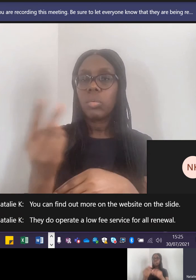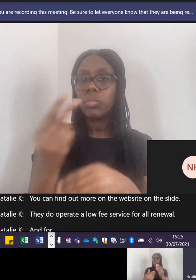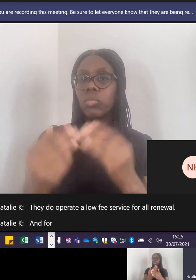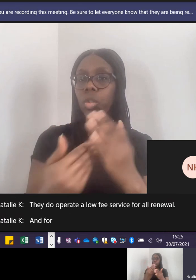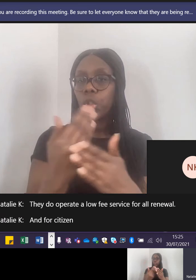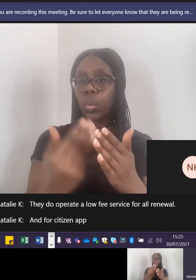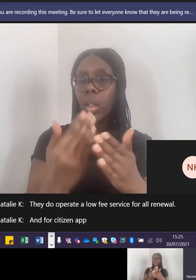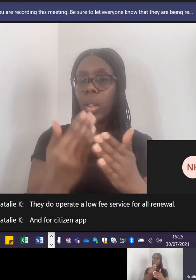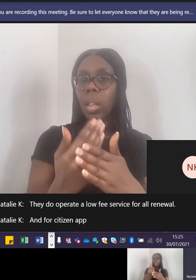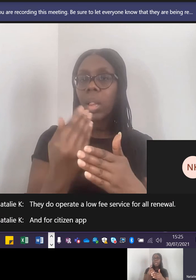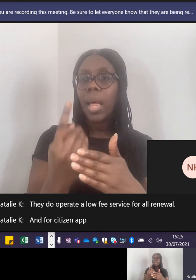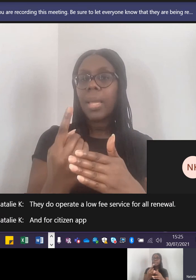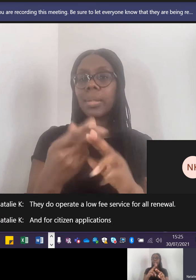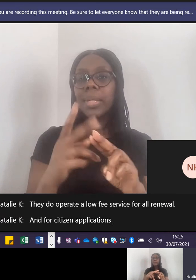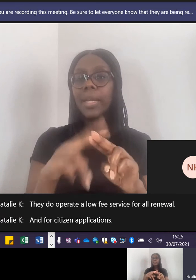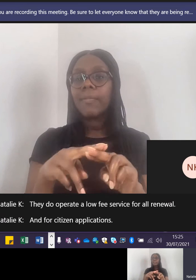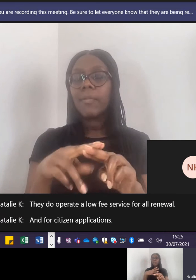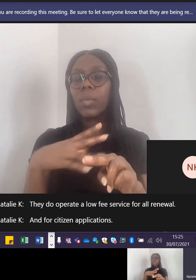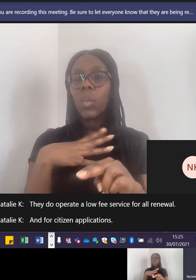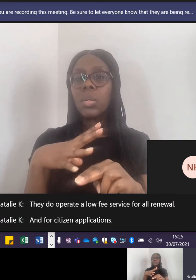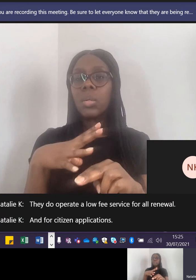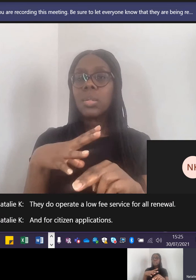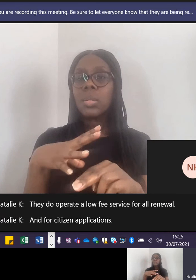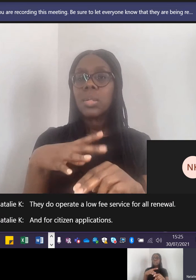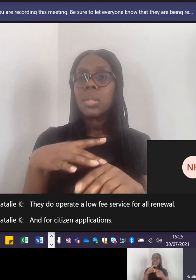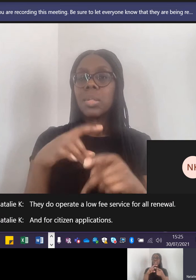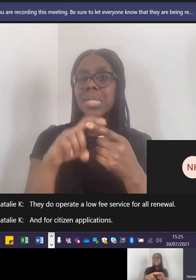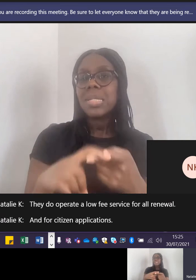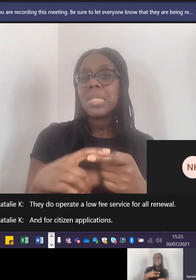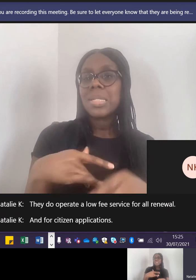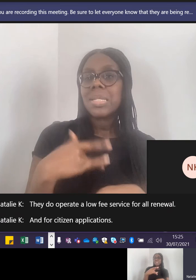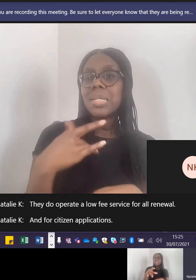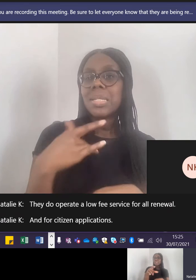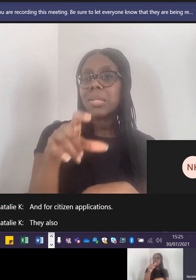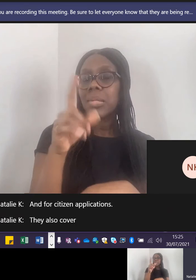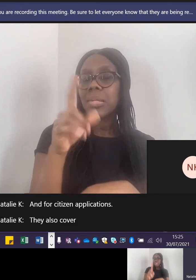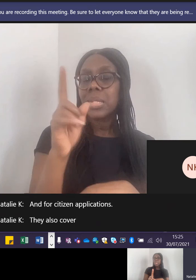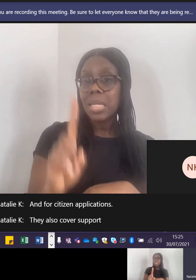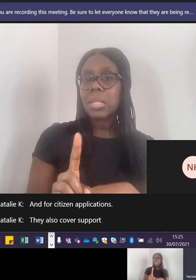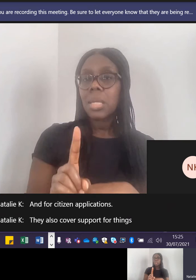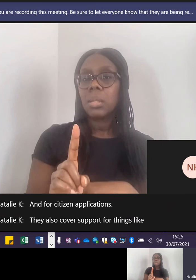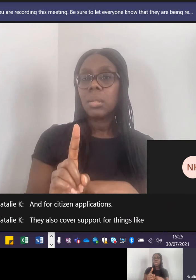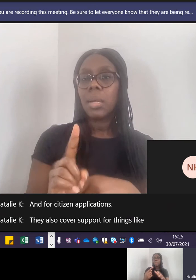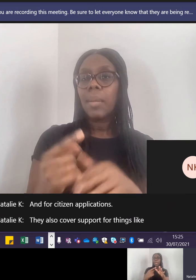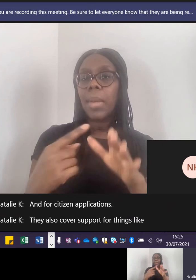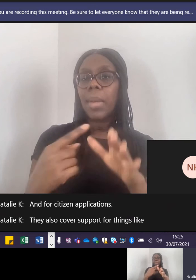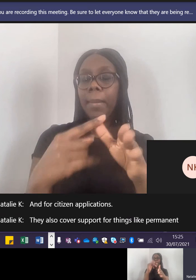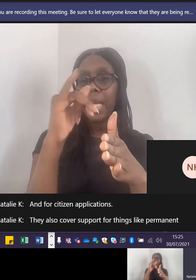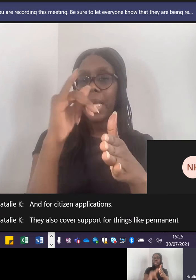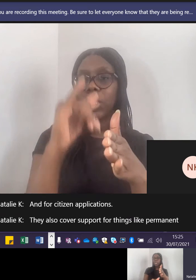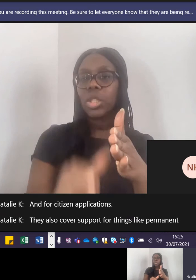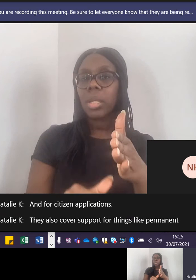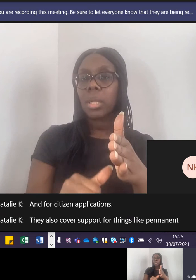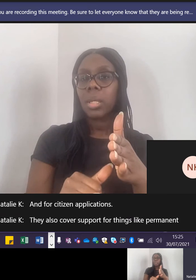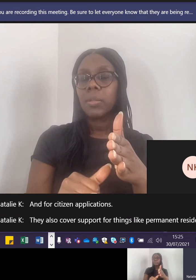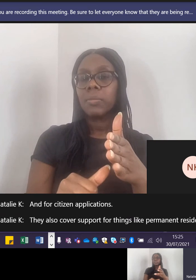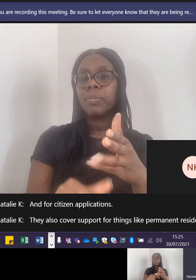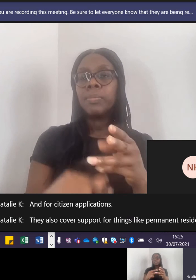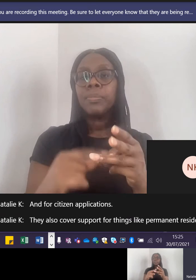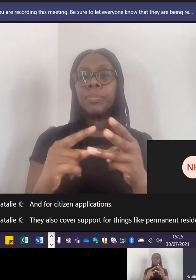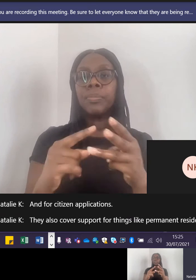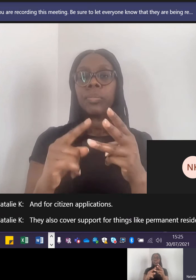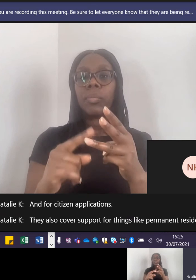citizen applications. They also cover support for things like permanent residency,